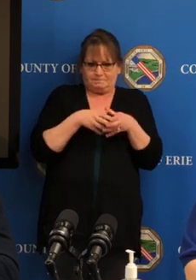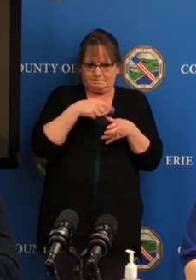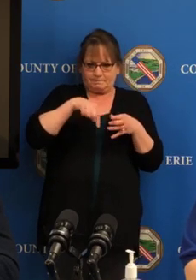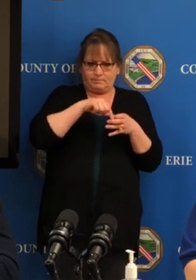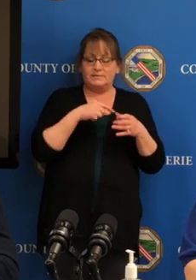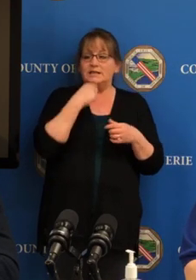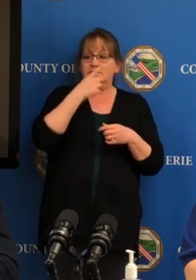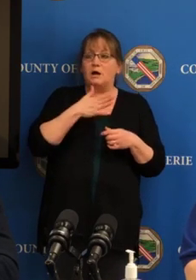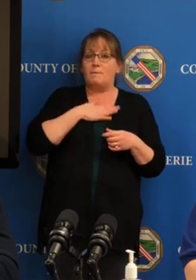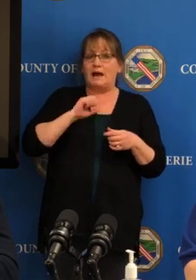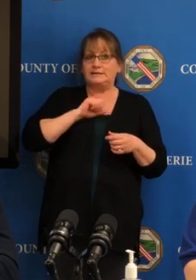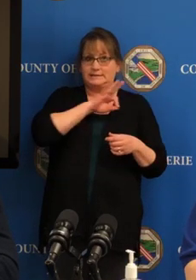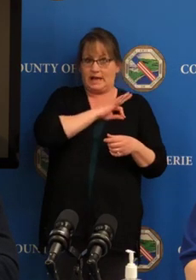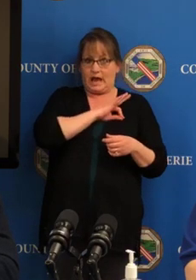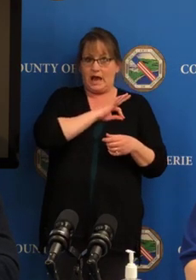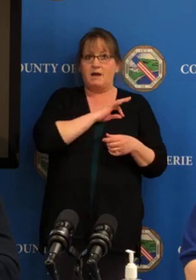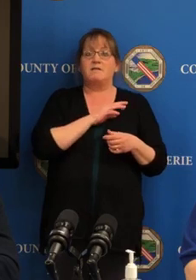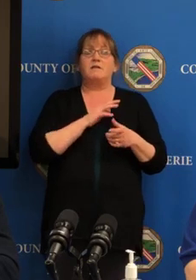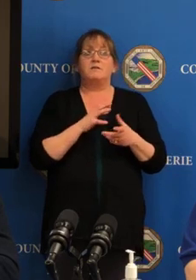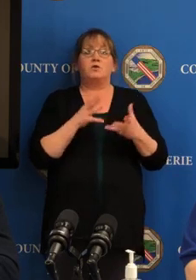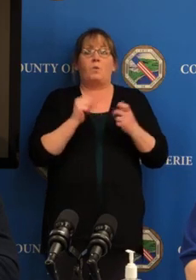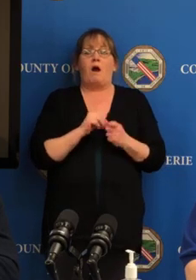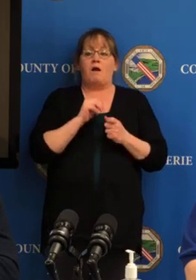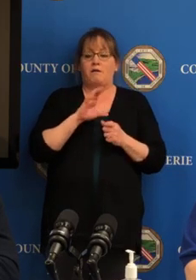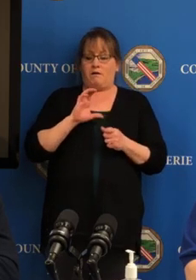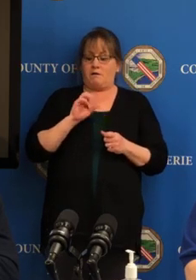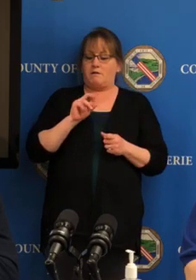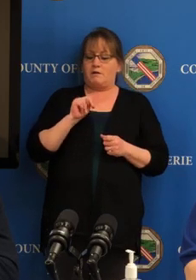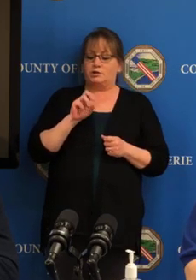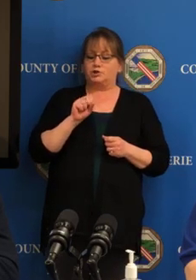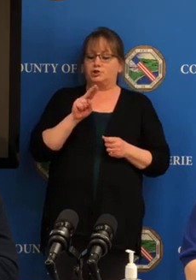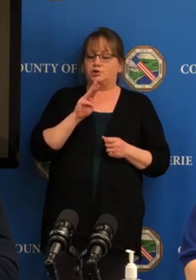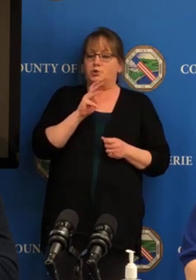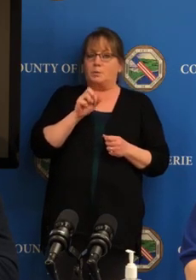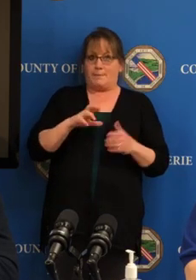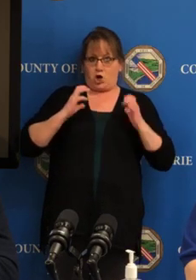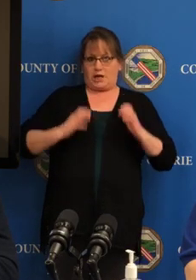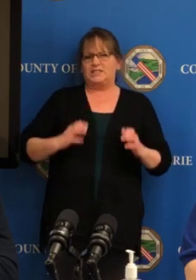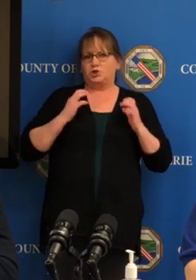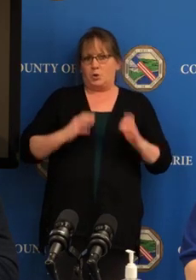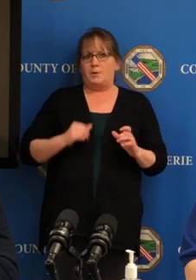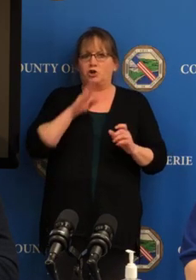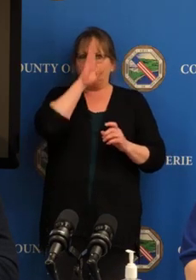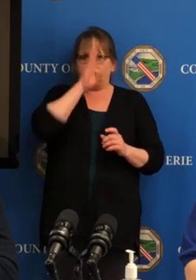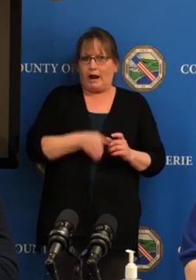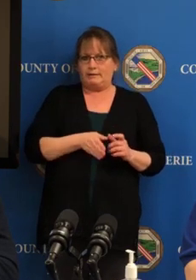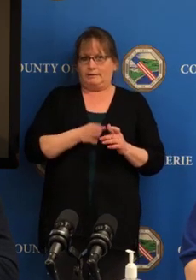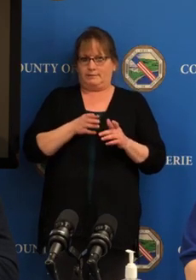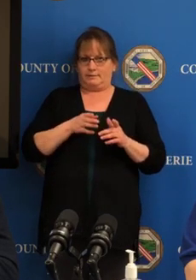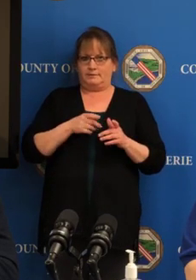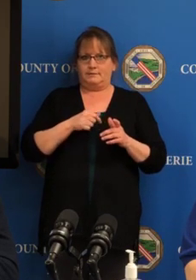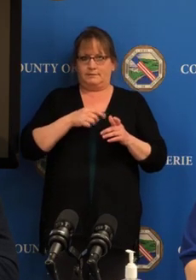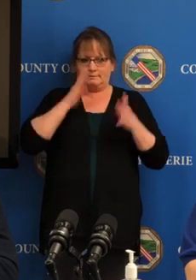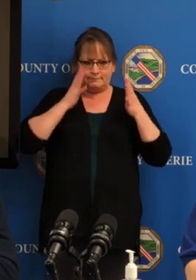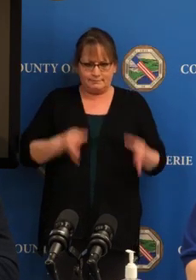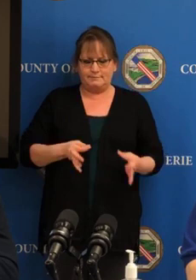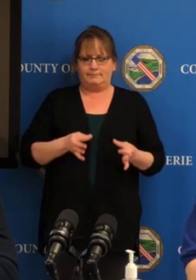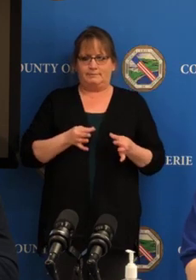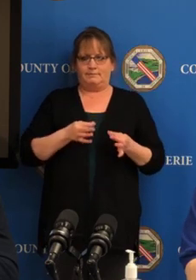you're interested in the Consumer-Directed Home Care Program. That's for people that are over age 60 and not on